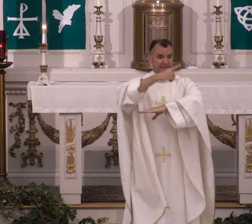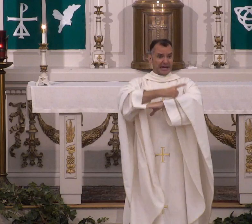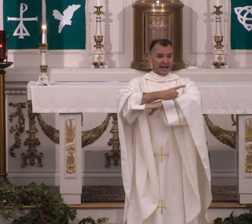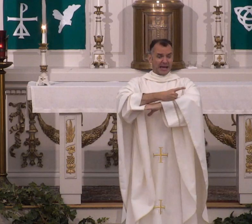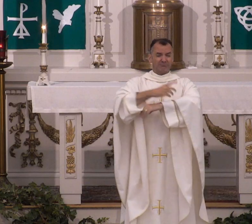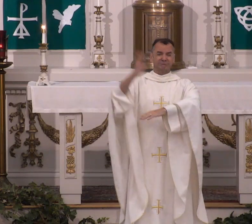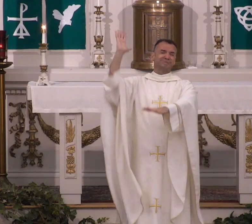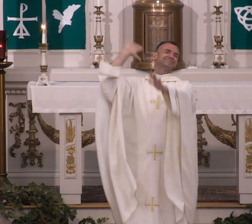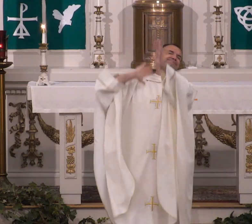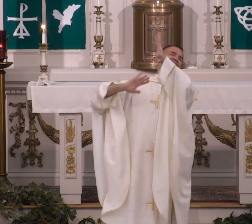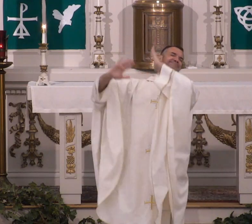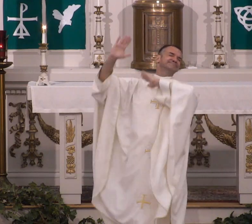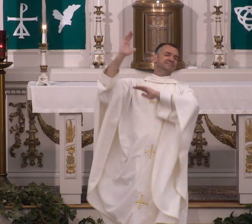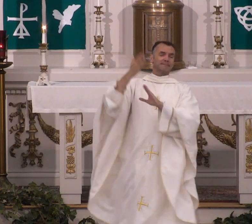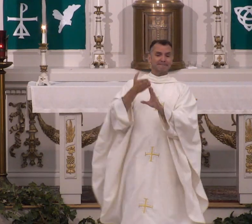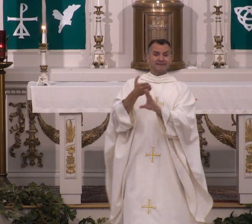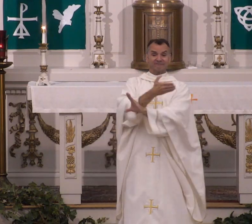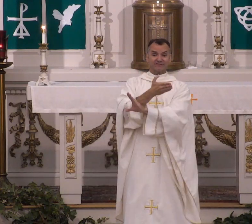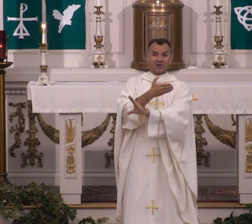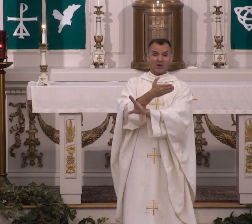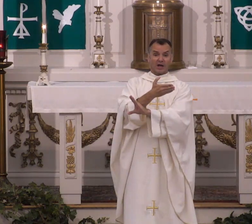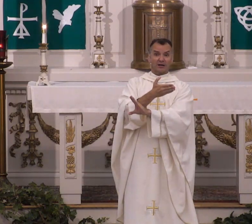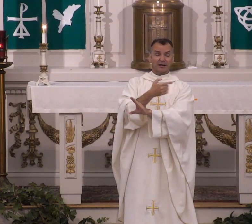and of his saving work with us.